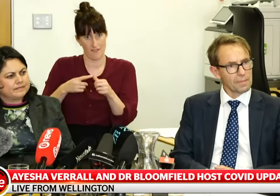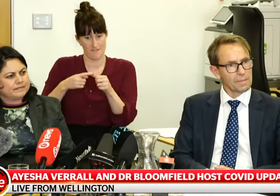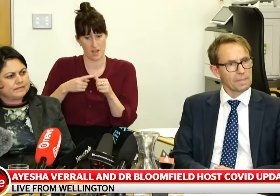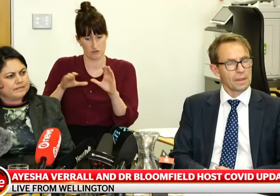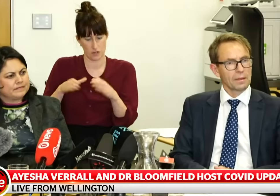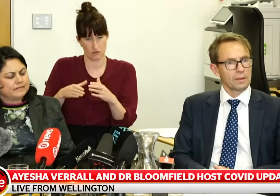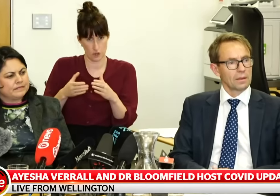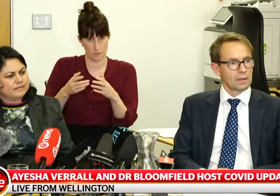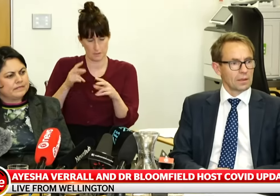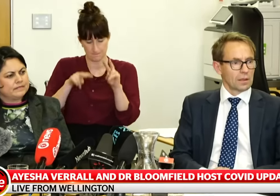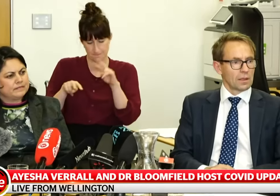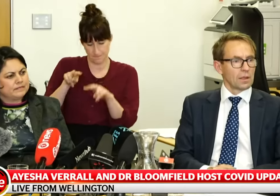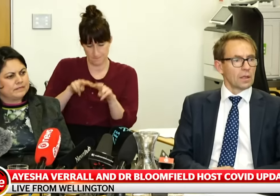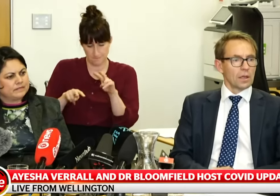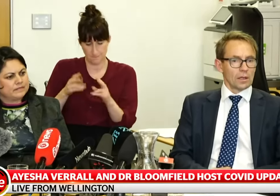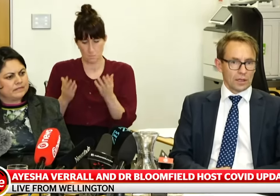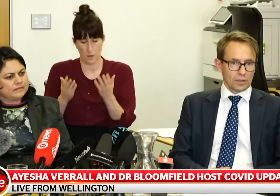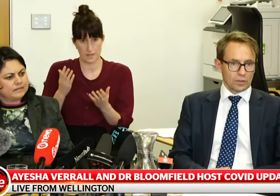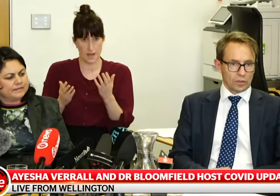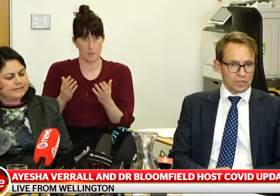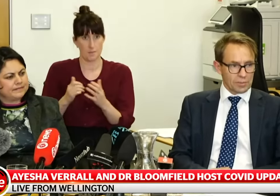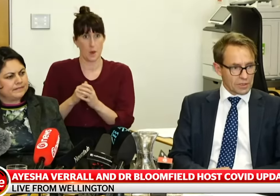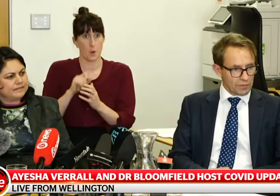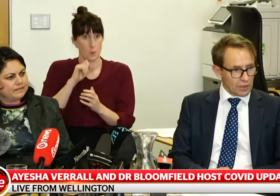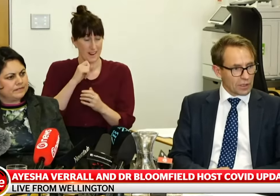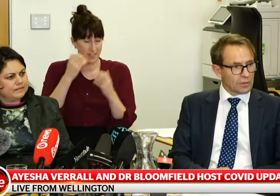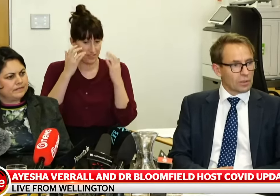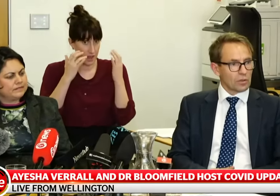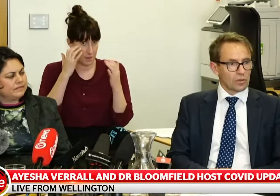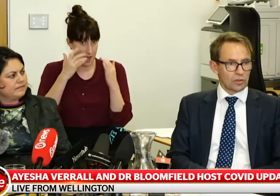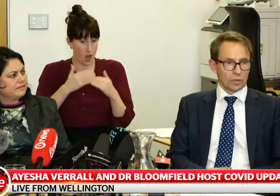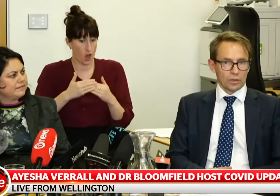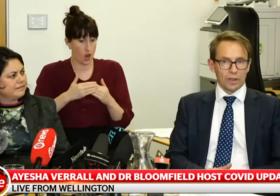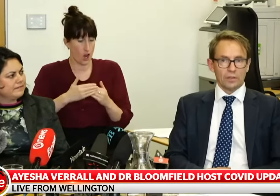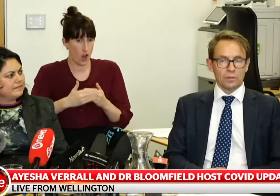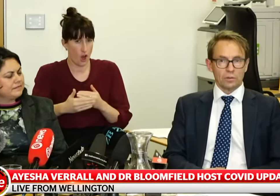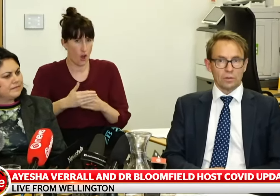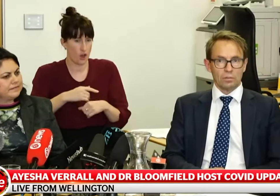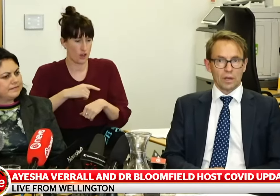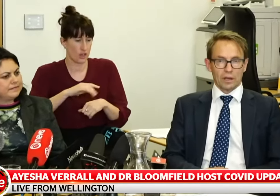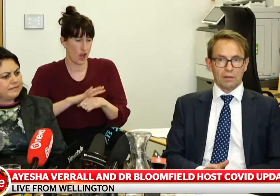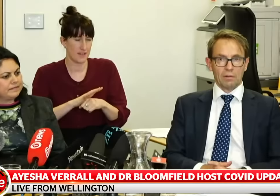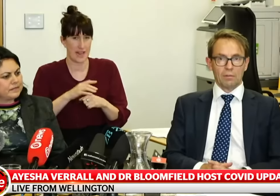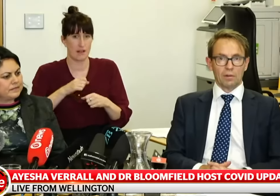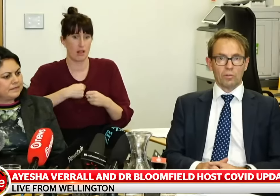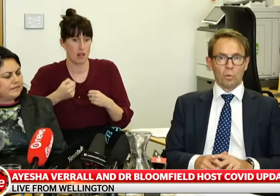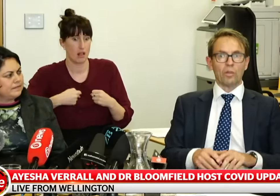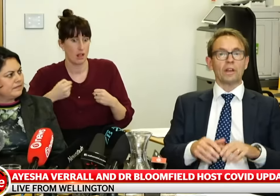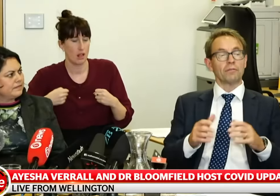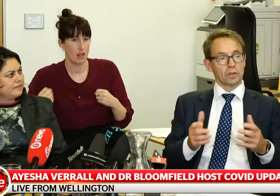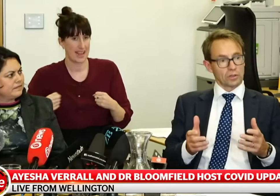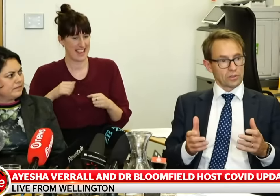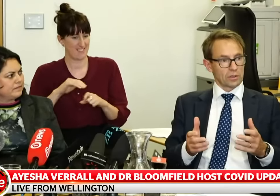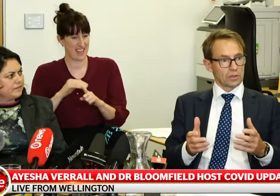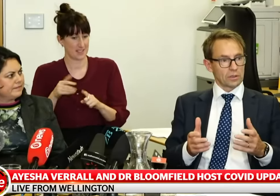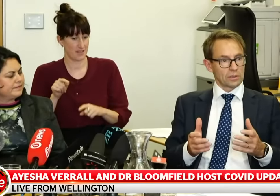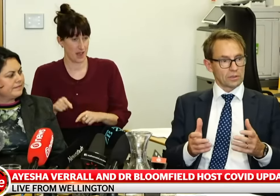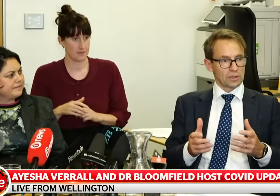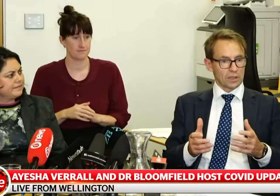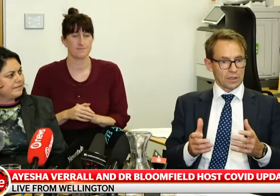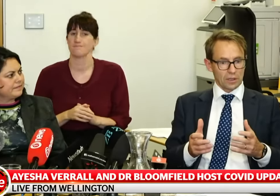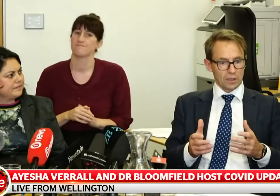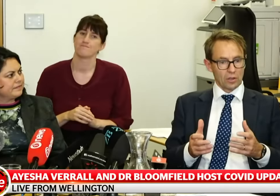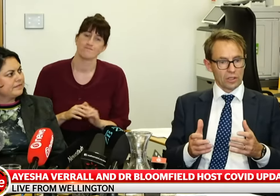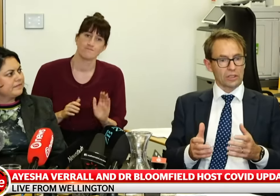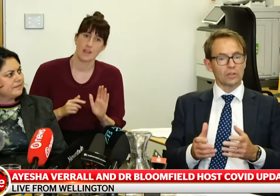infection in those calculations? Not specifically, because what they do, what they focus on